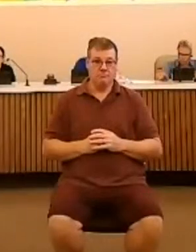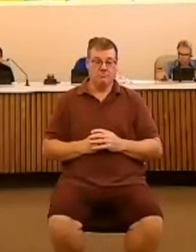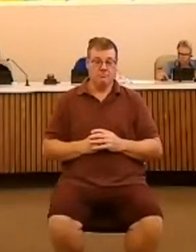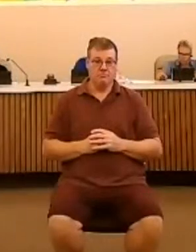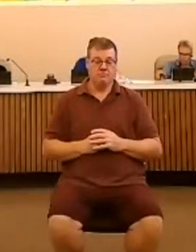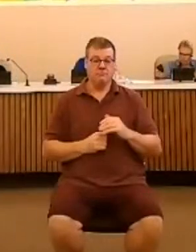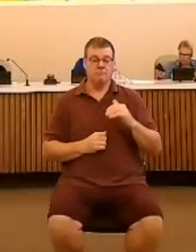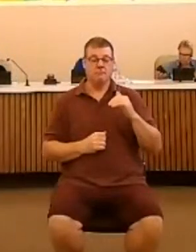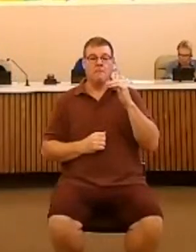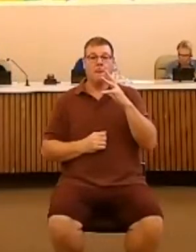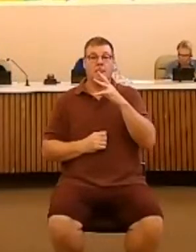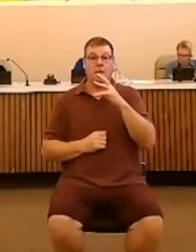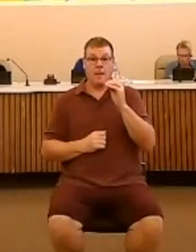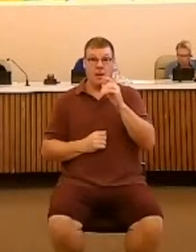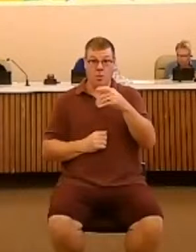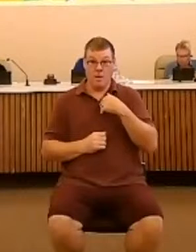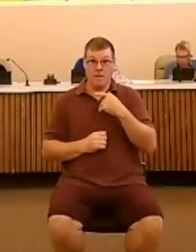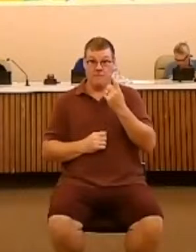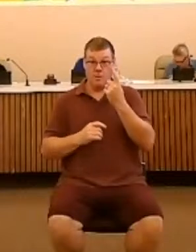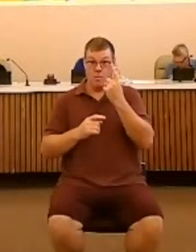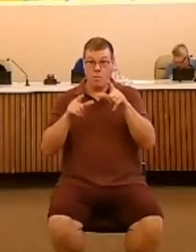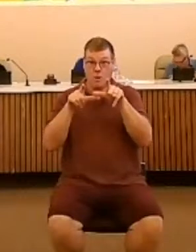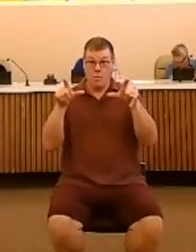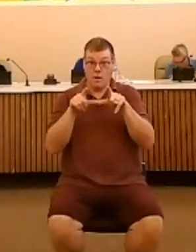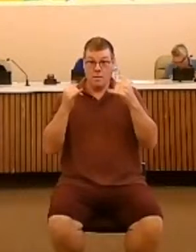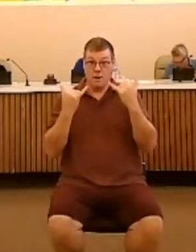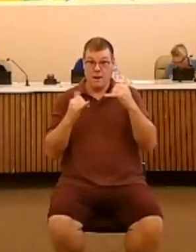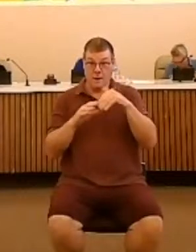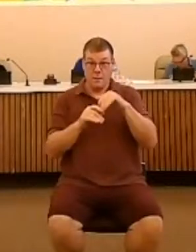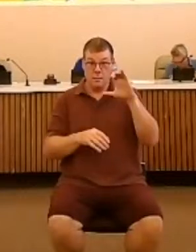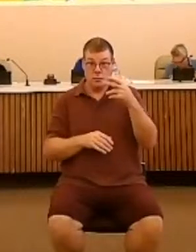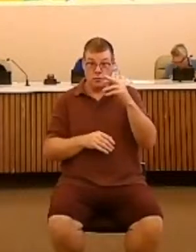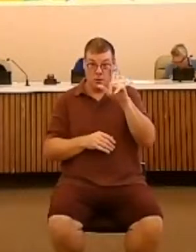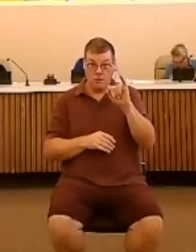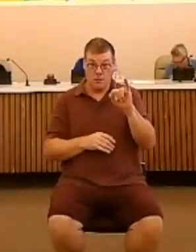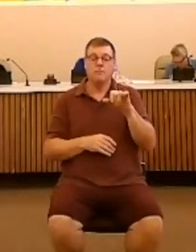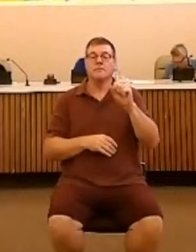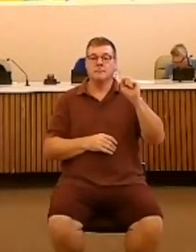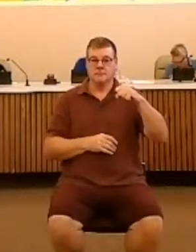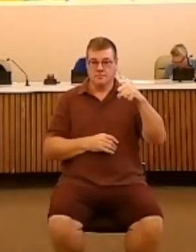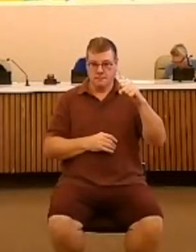And you said you've got one location currently in Charli. Yes,